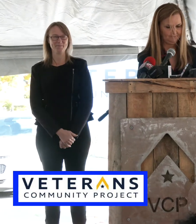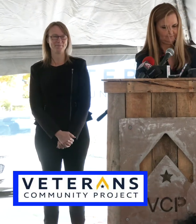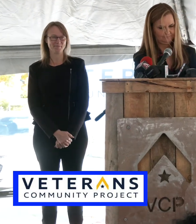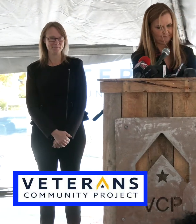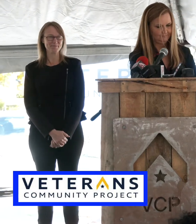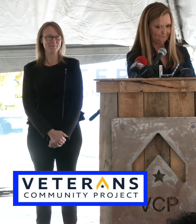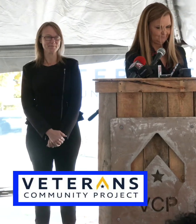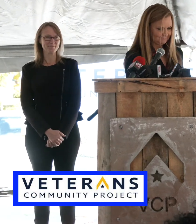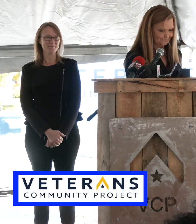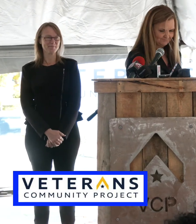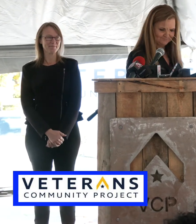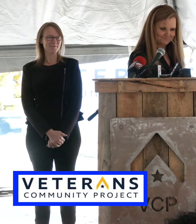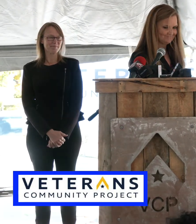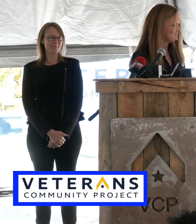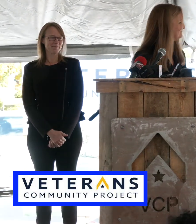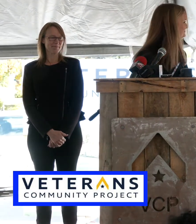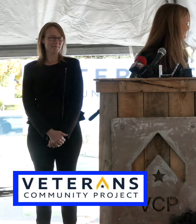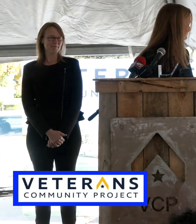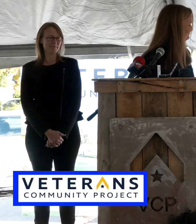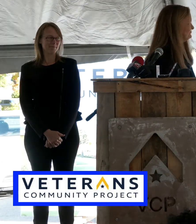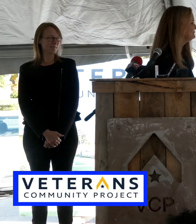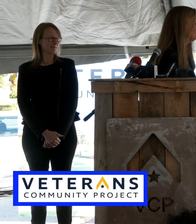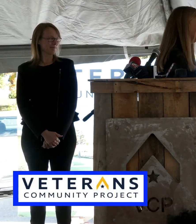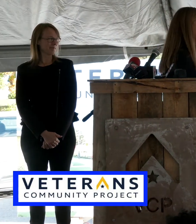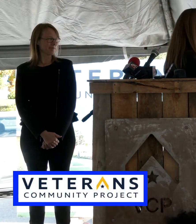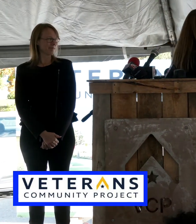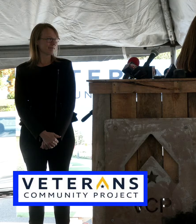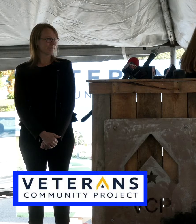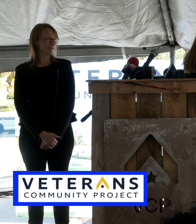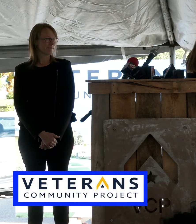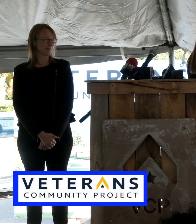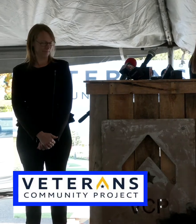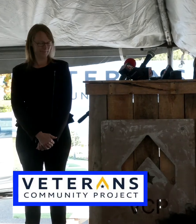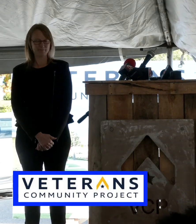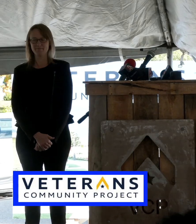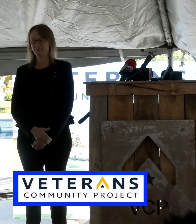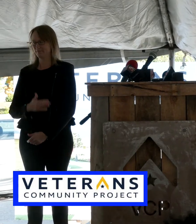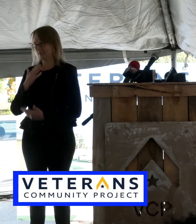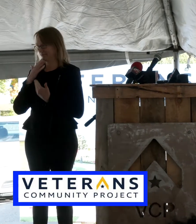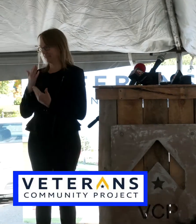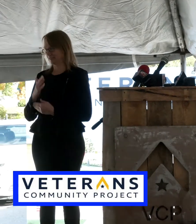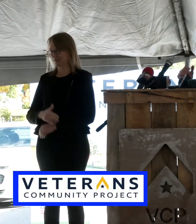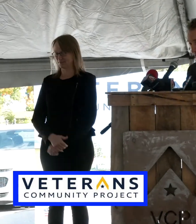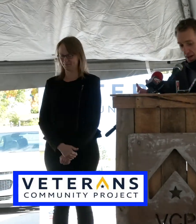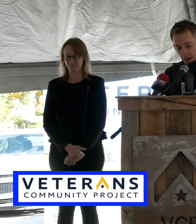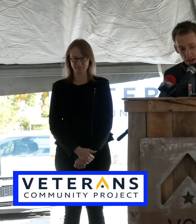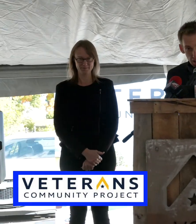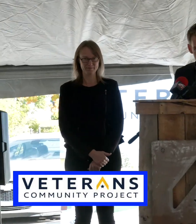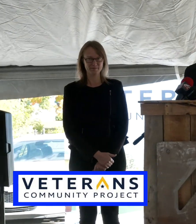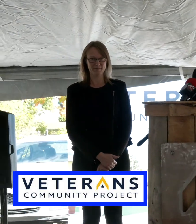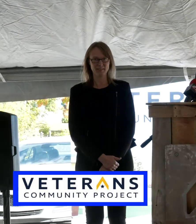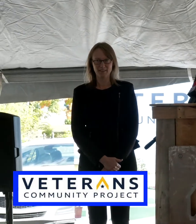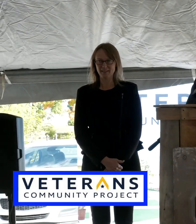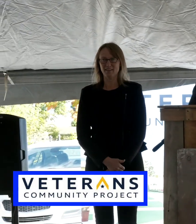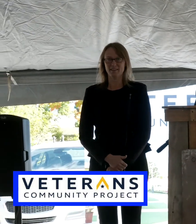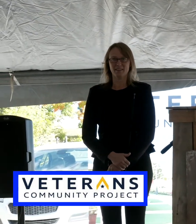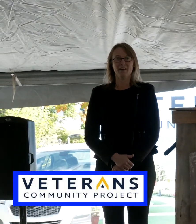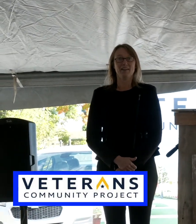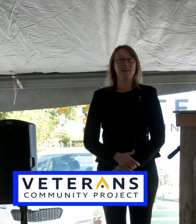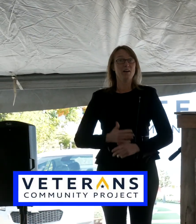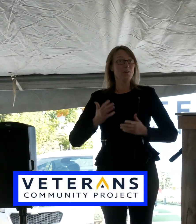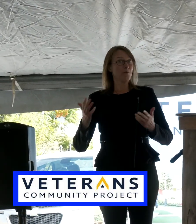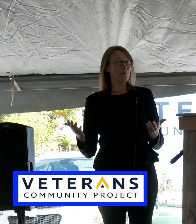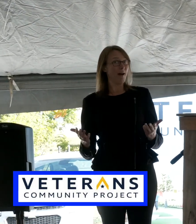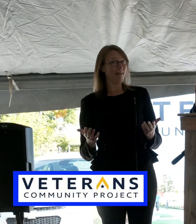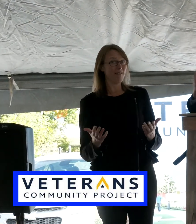Thank you very much. All right. Well,